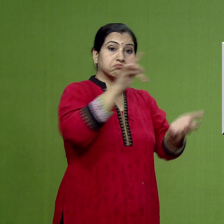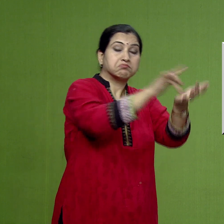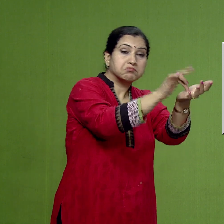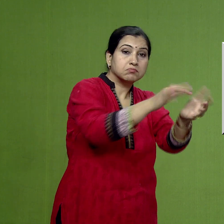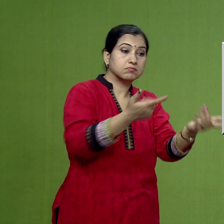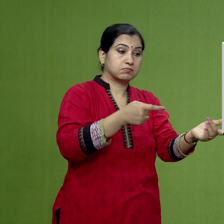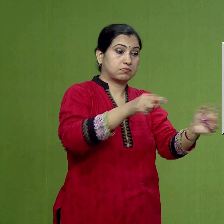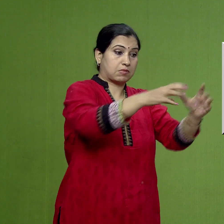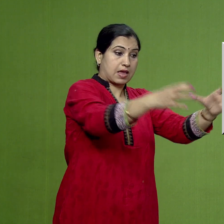area.